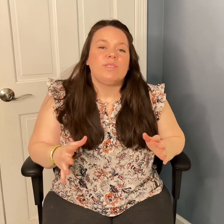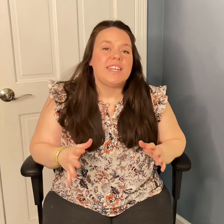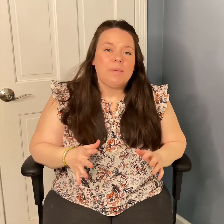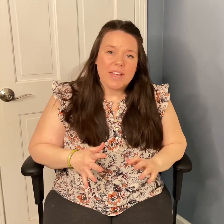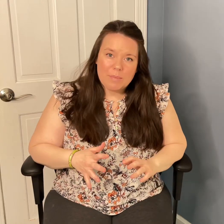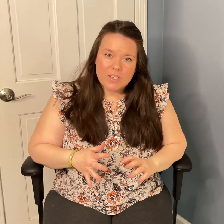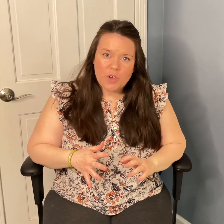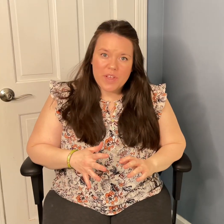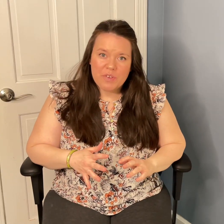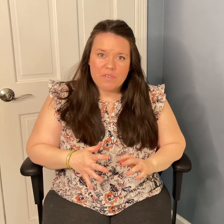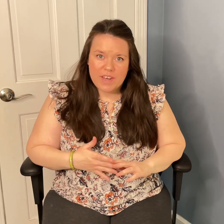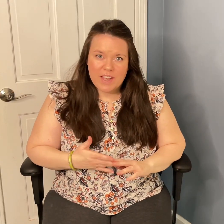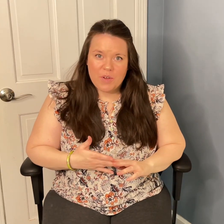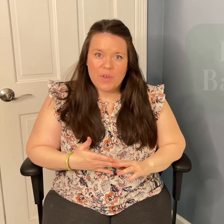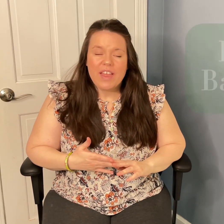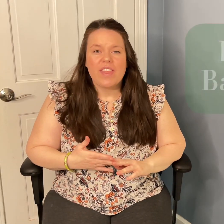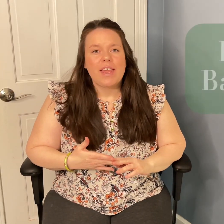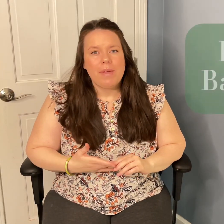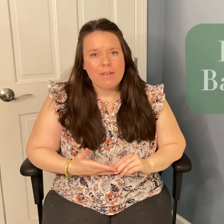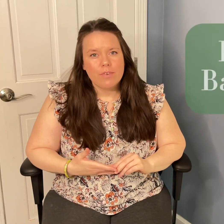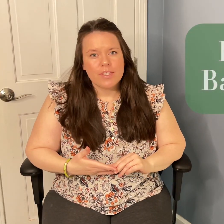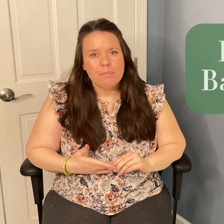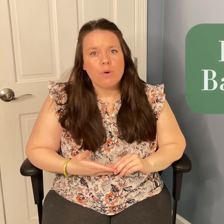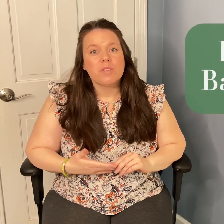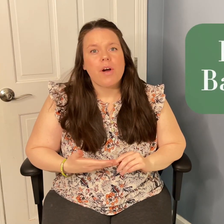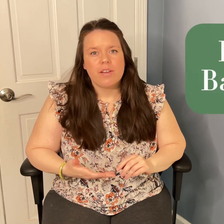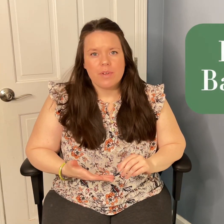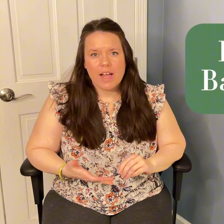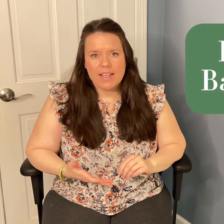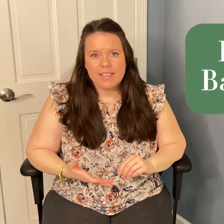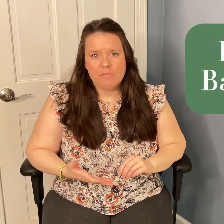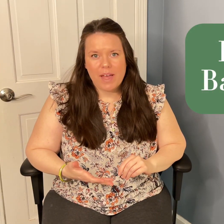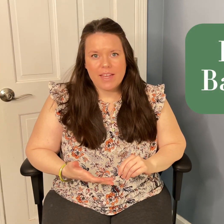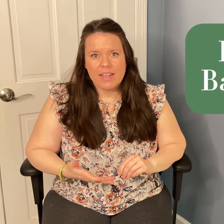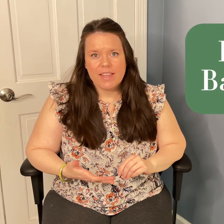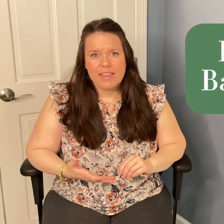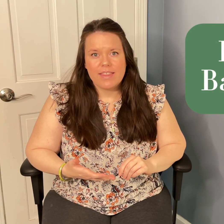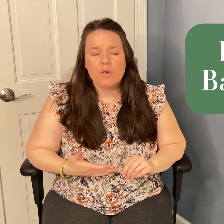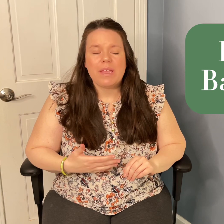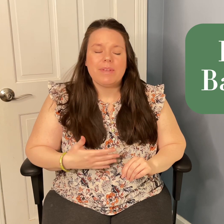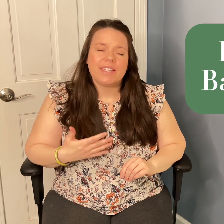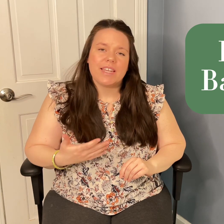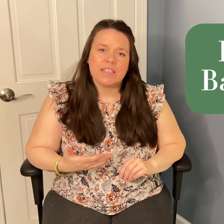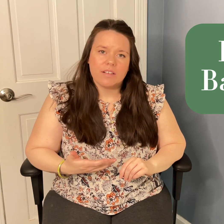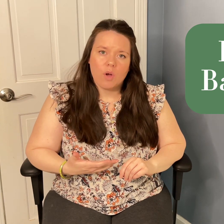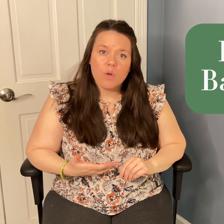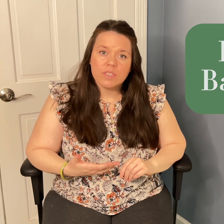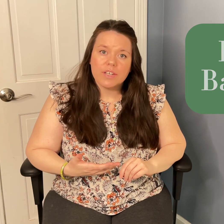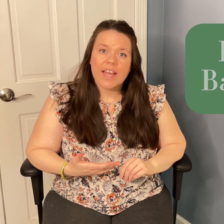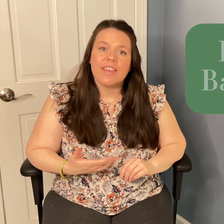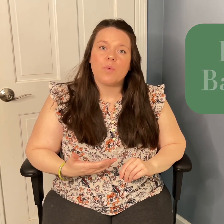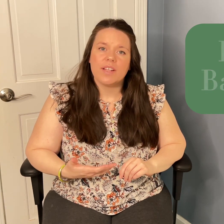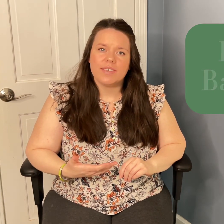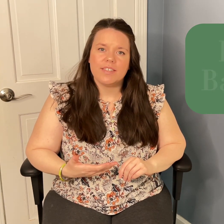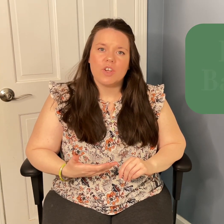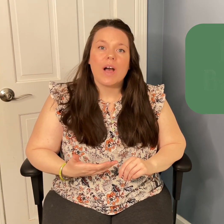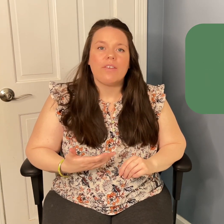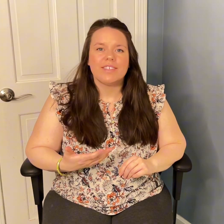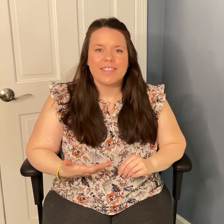So today I'm going to be showing you a video that I made for some postpartum clients of mine. Their baby's getting a little older and they wanted to know how to sign